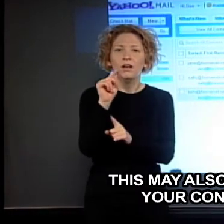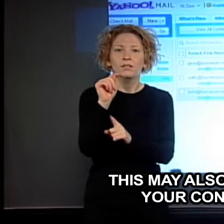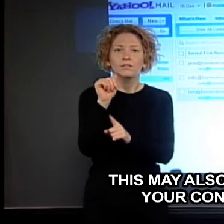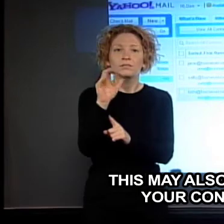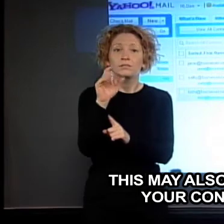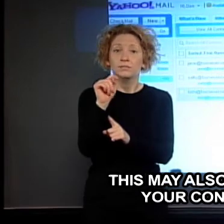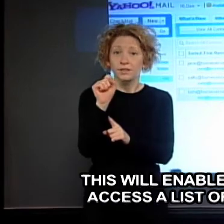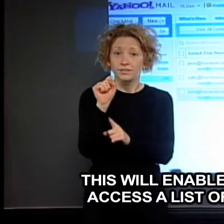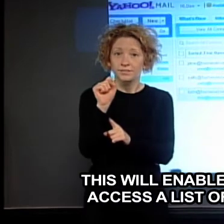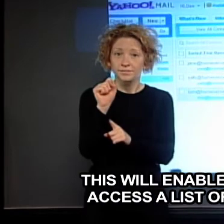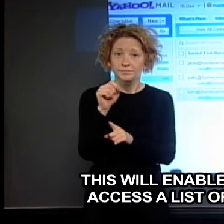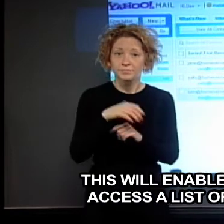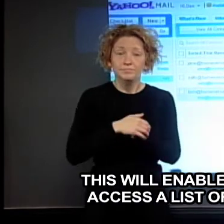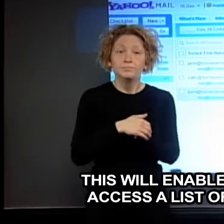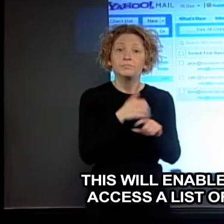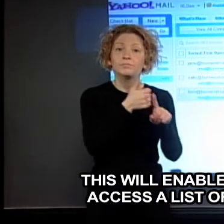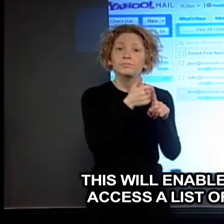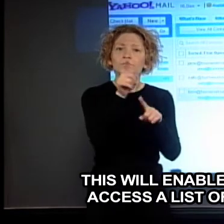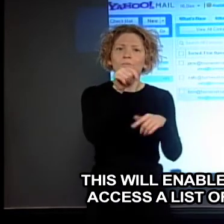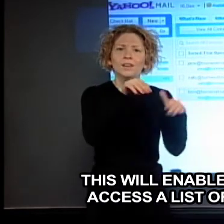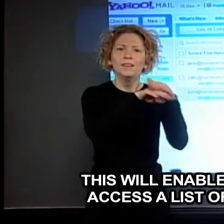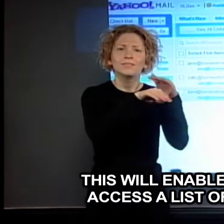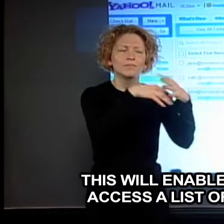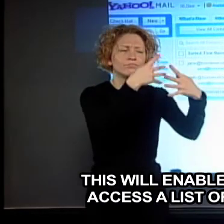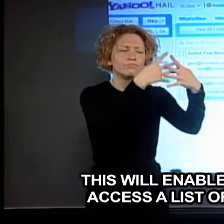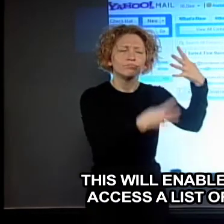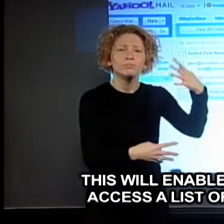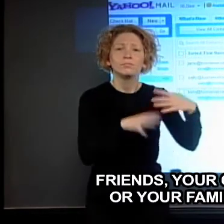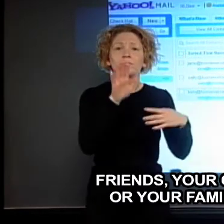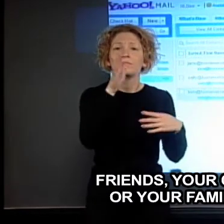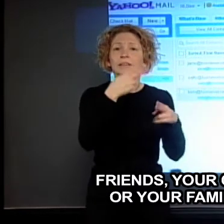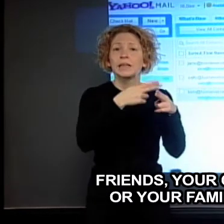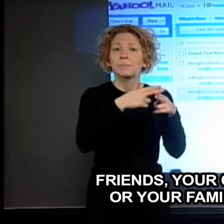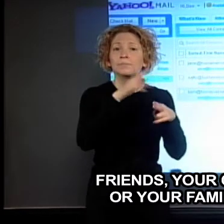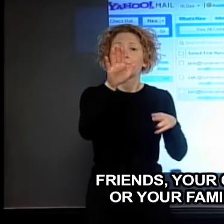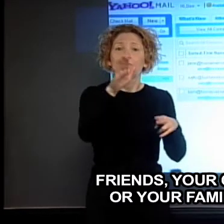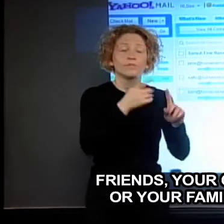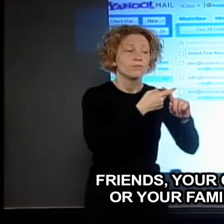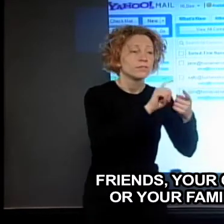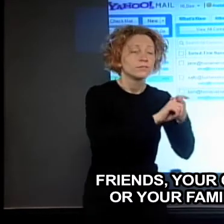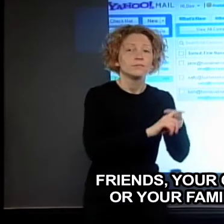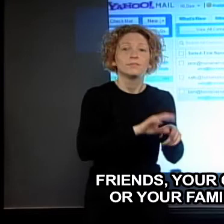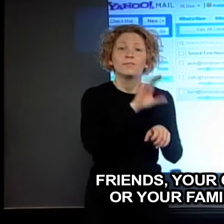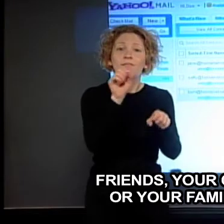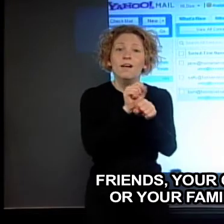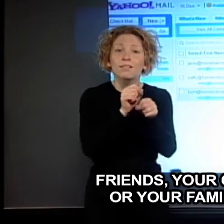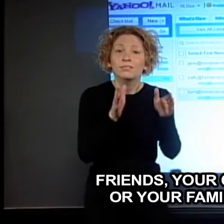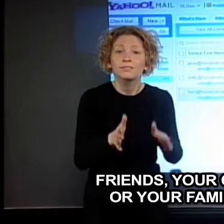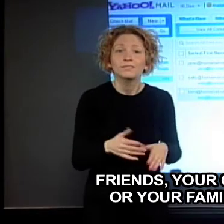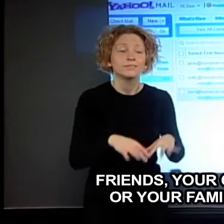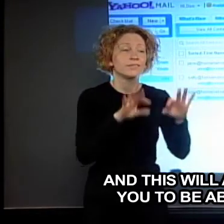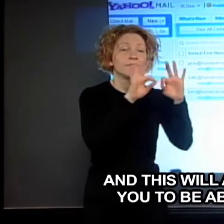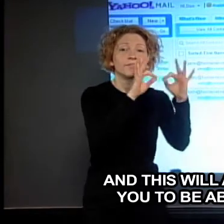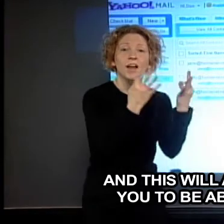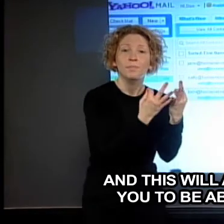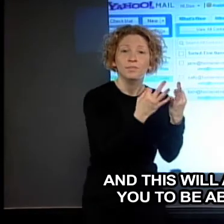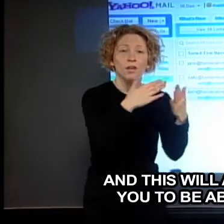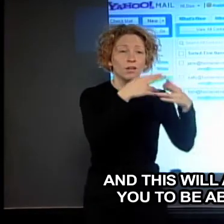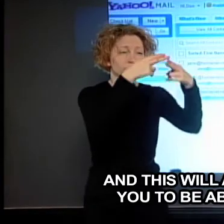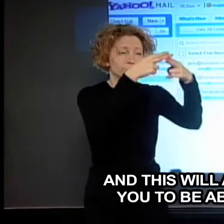contacts. This will enable you to easily access a list of all your friends, your colleagues, or your family's names, and this will also allow you to be able to